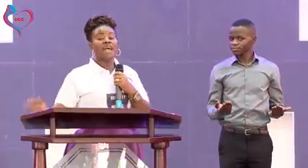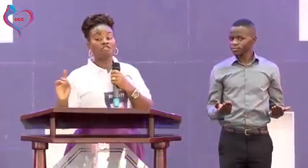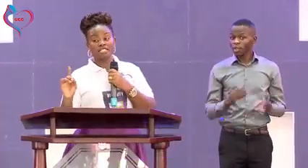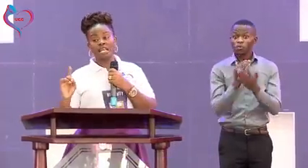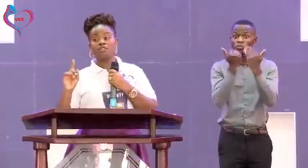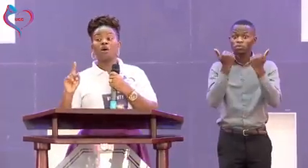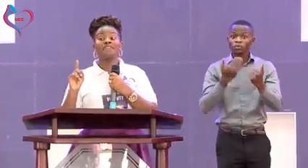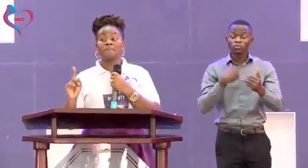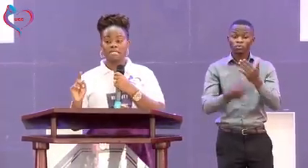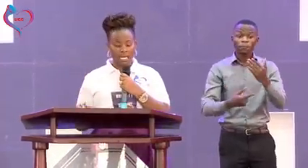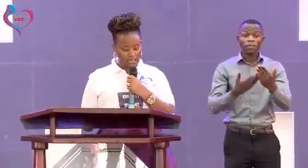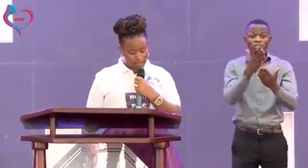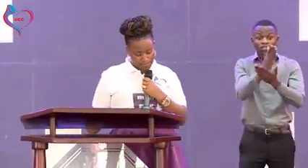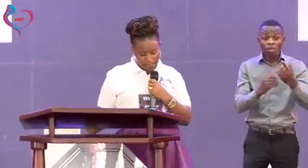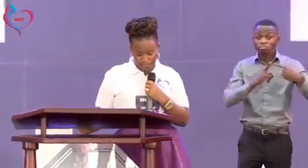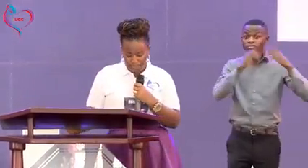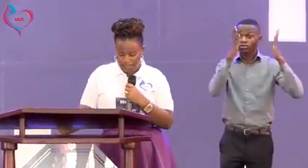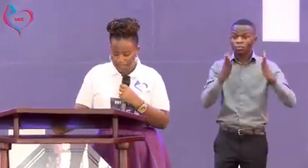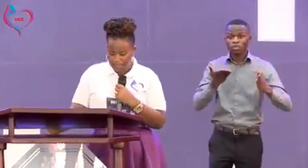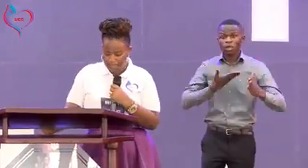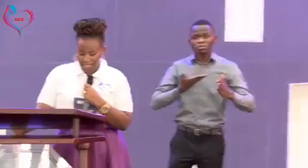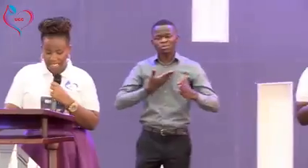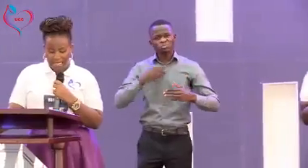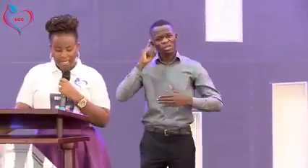me? You know, there are Christians who have a mentality